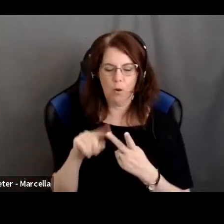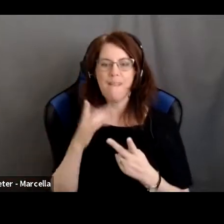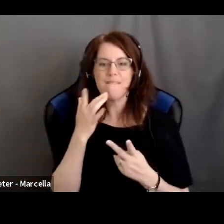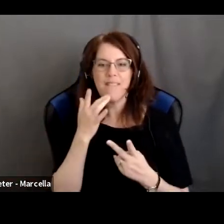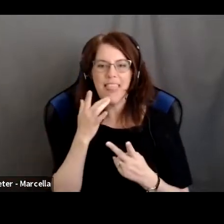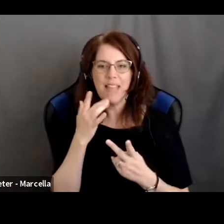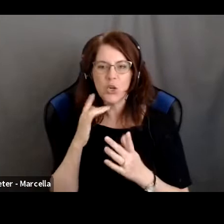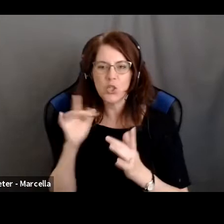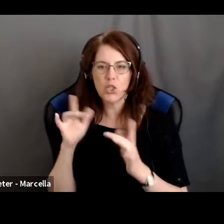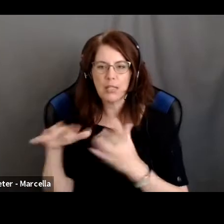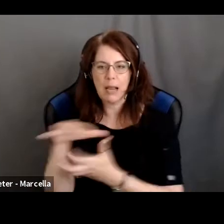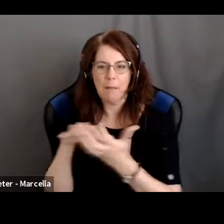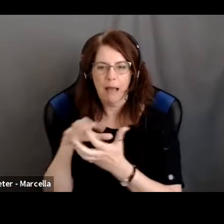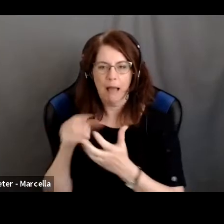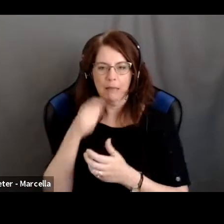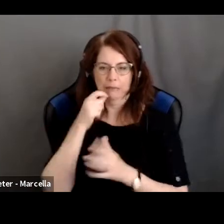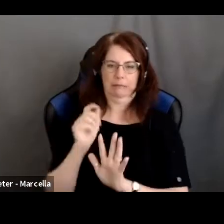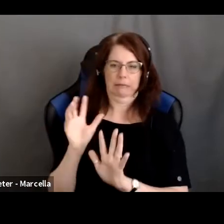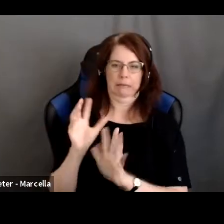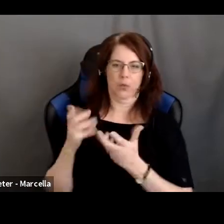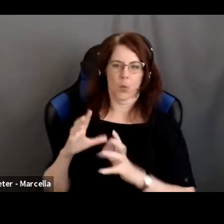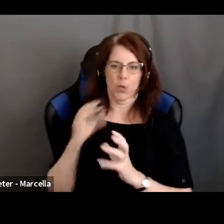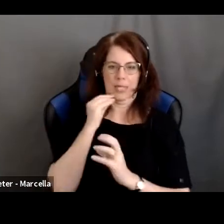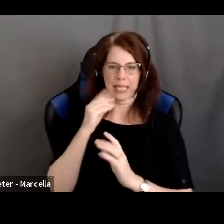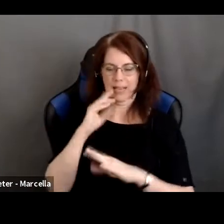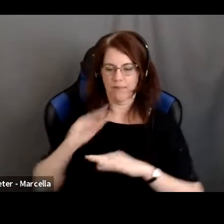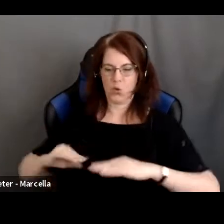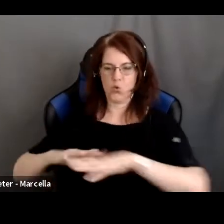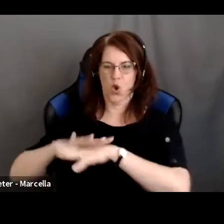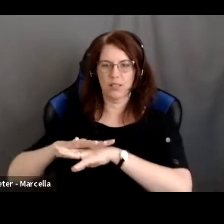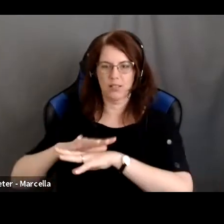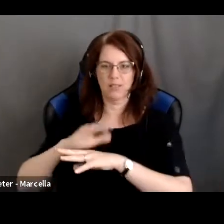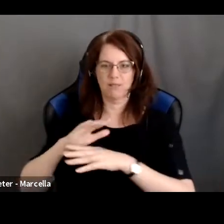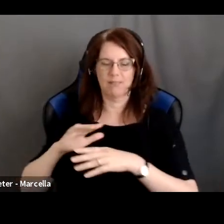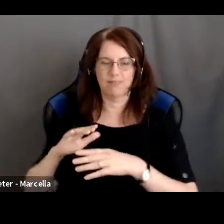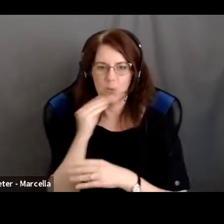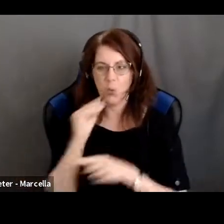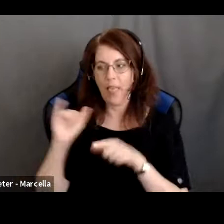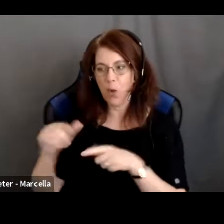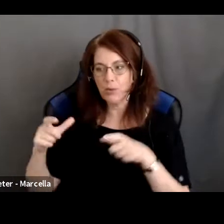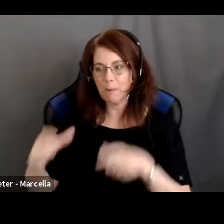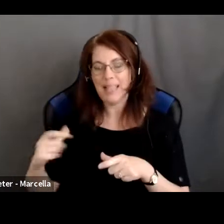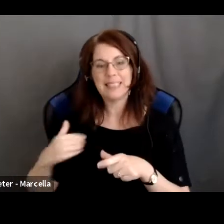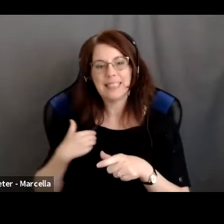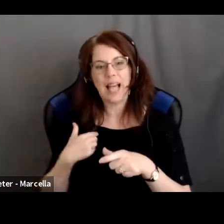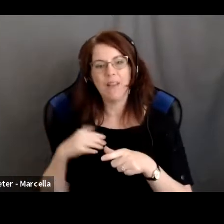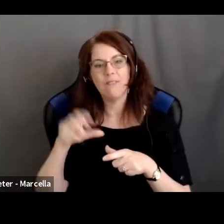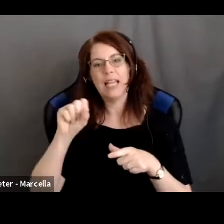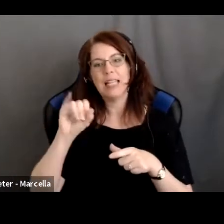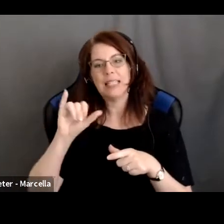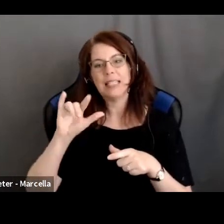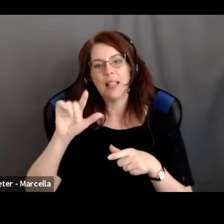eat if they have that kind of cross-contamination. These plates also have a silicone mat